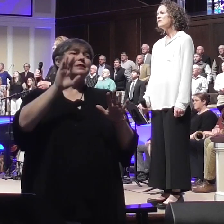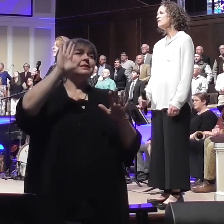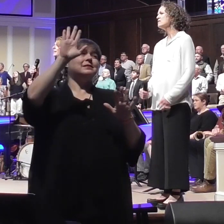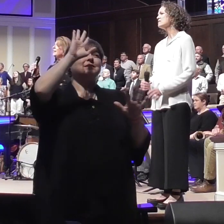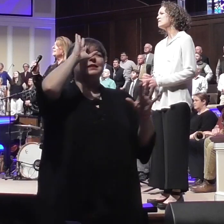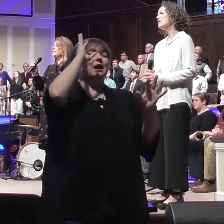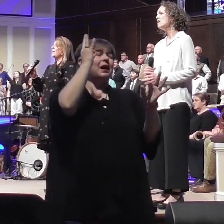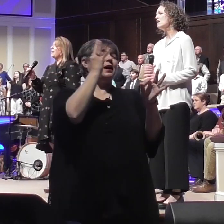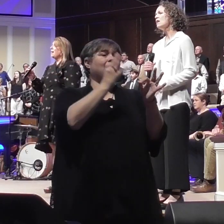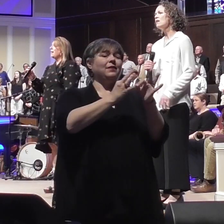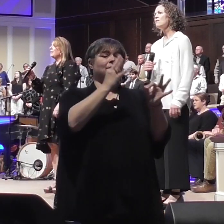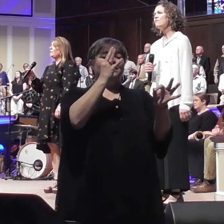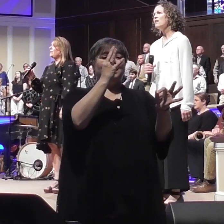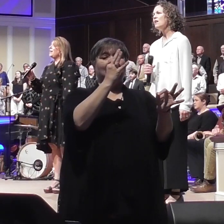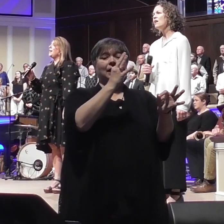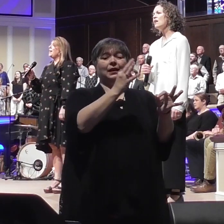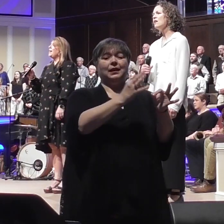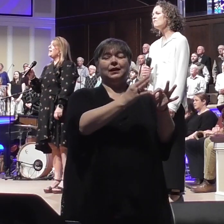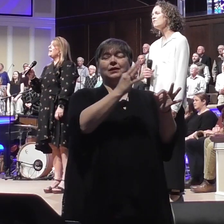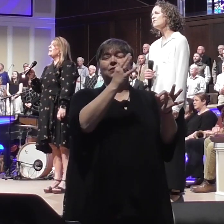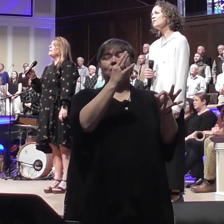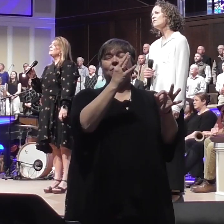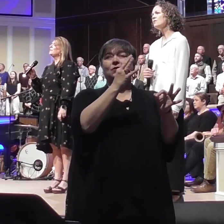Great is Thy